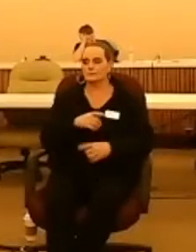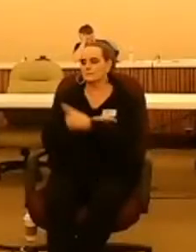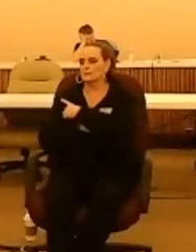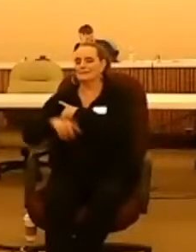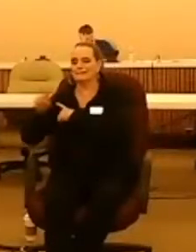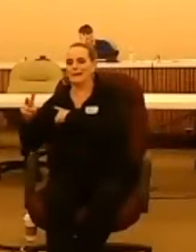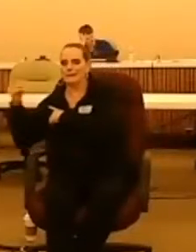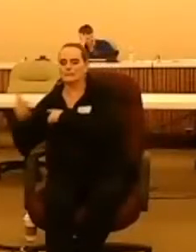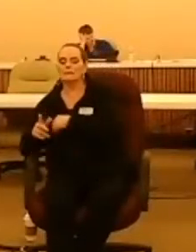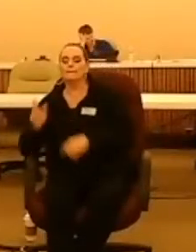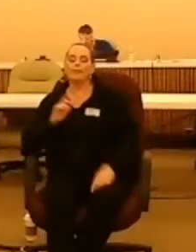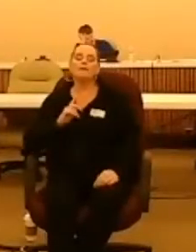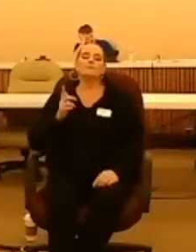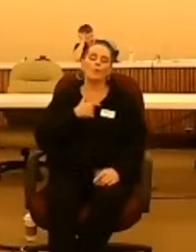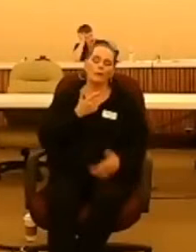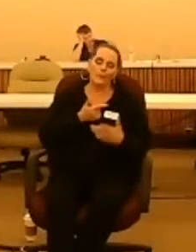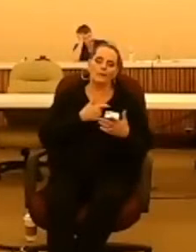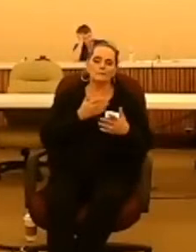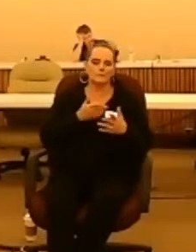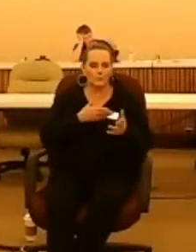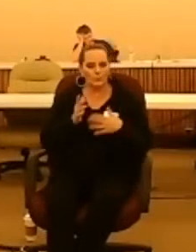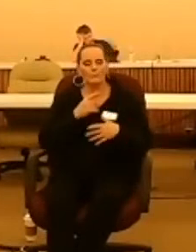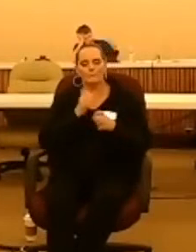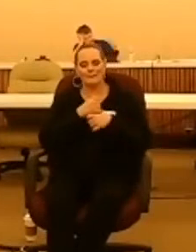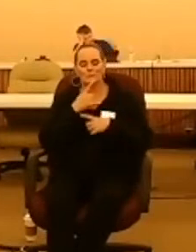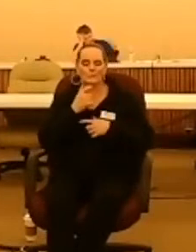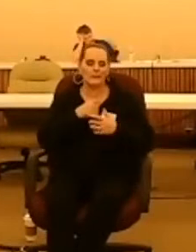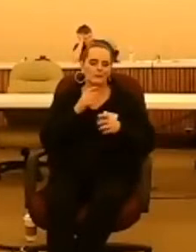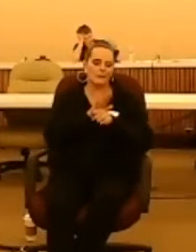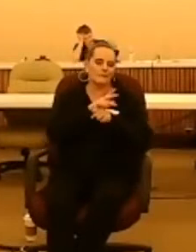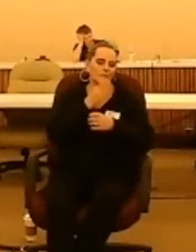So we went through to make sure we had money in the budget.